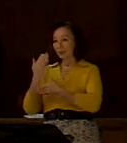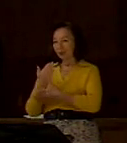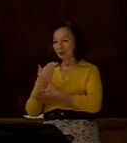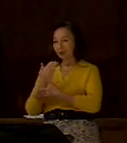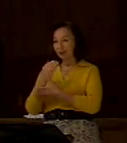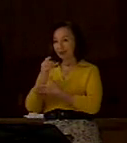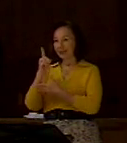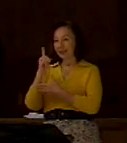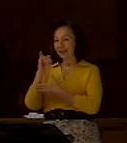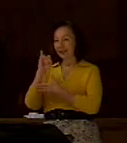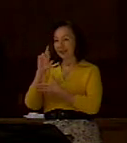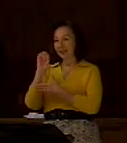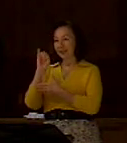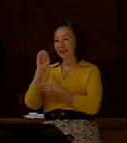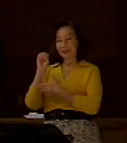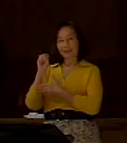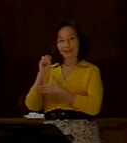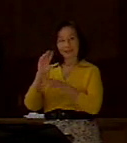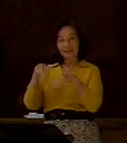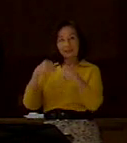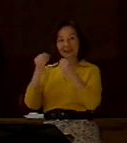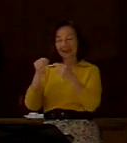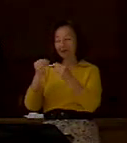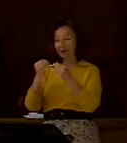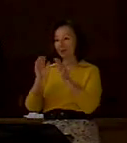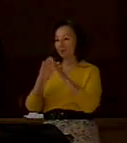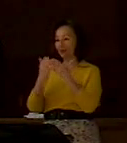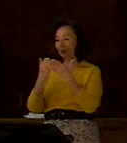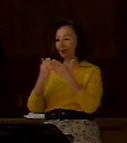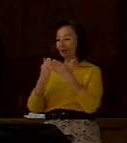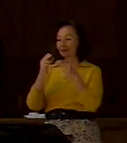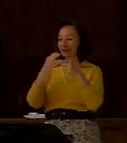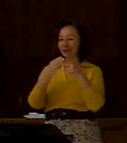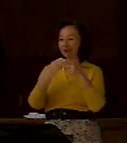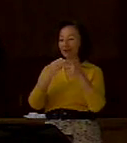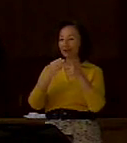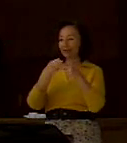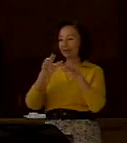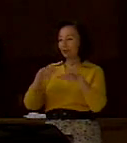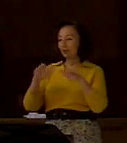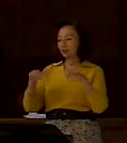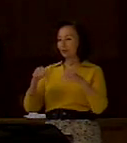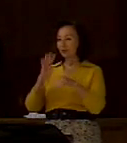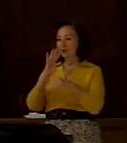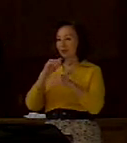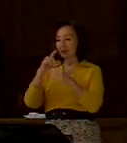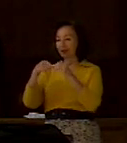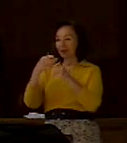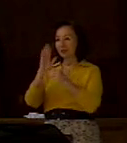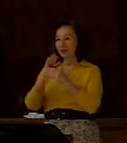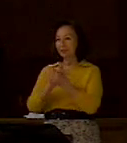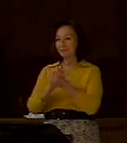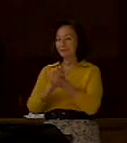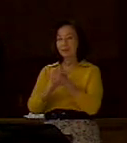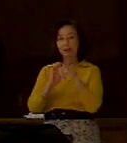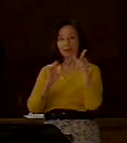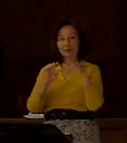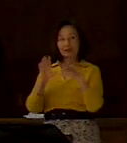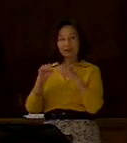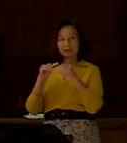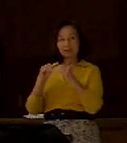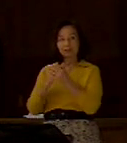book. It's called Kids Talk About God. Gave me this whenever I took my sabbatical, the